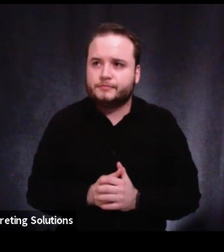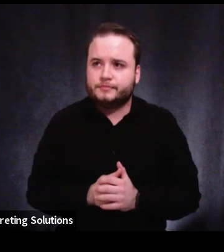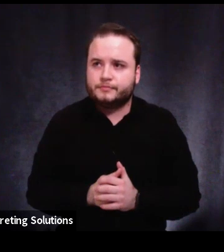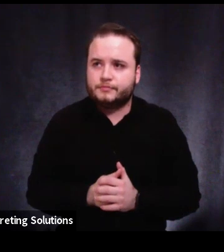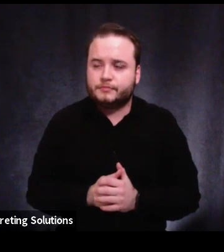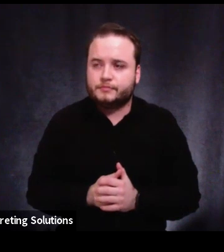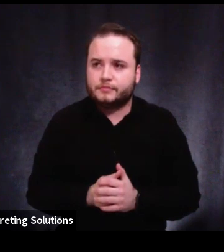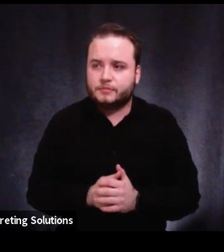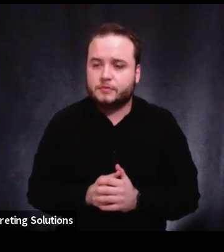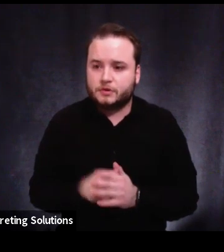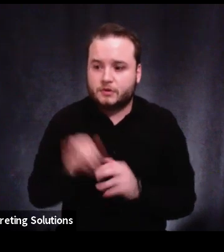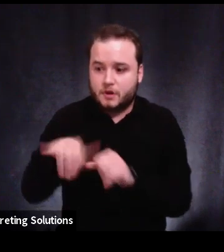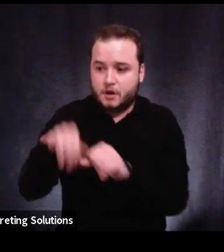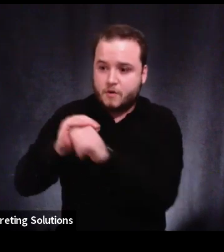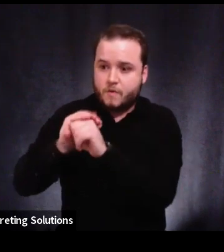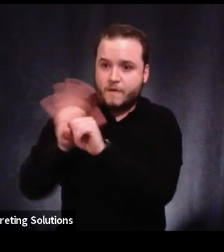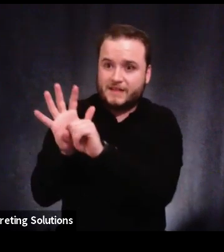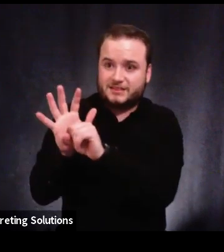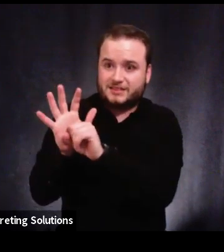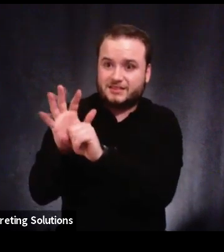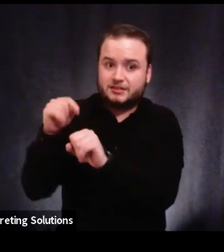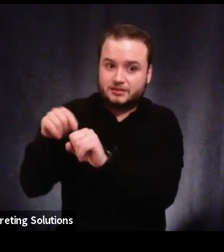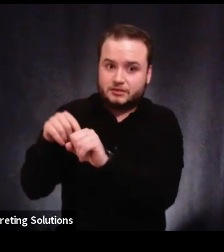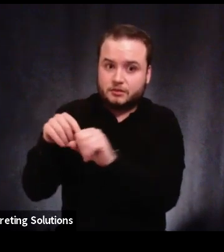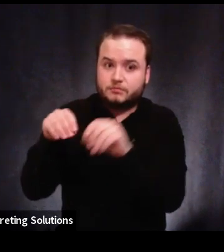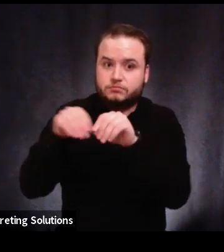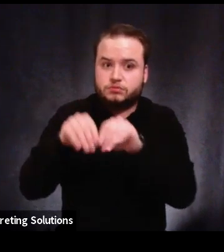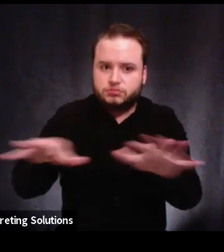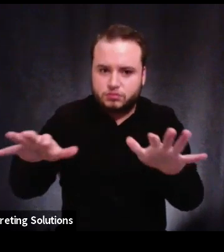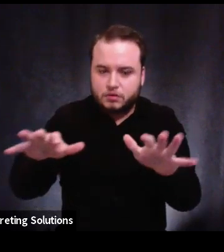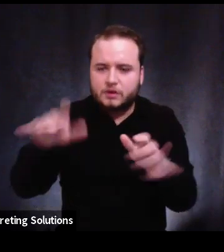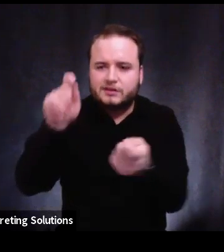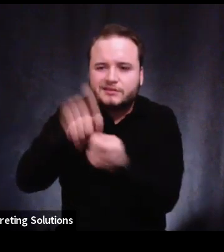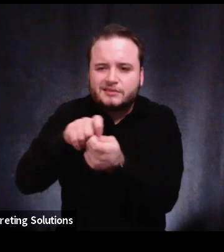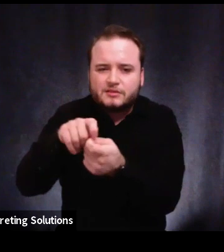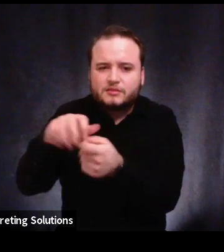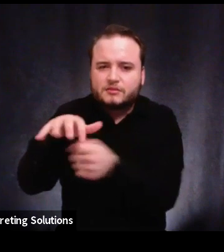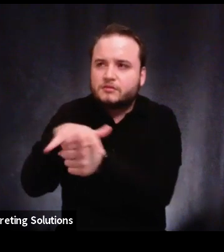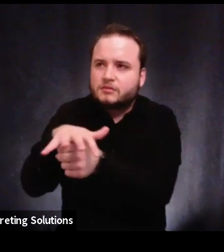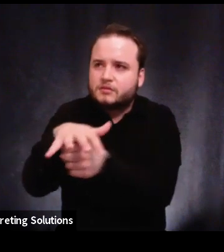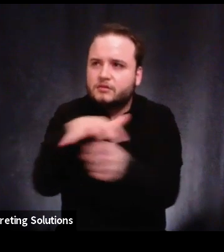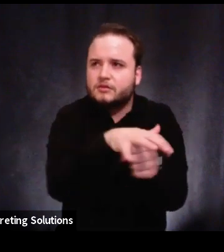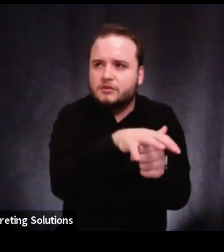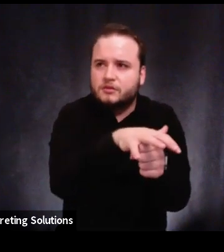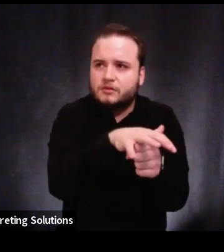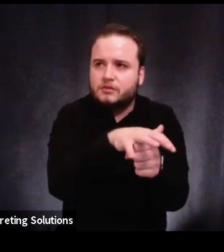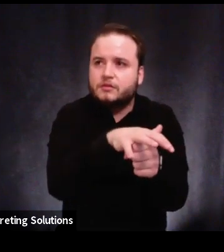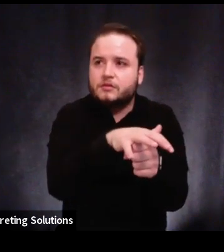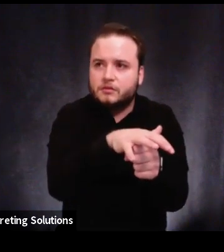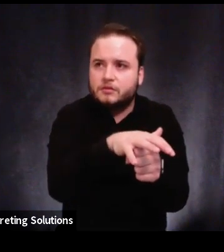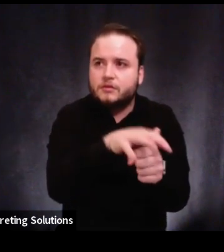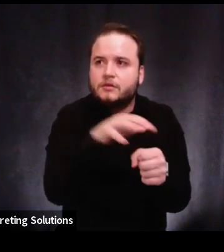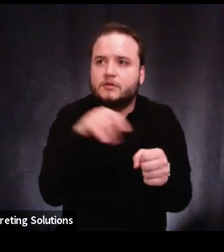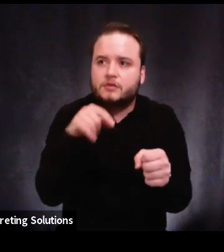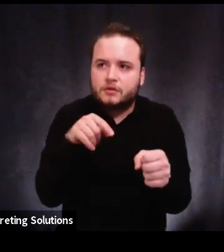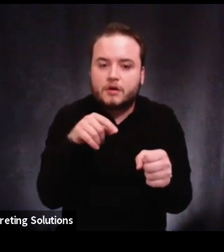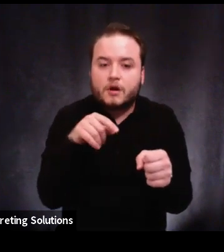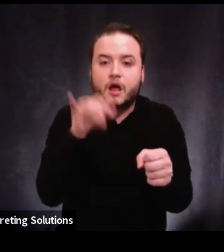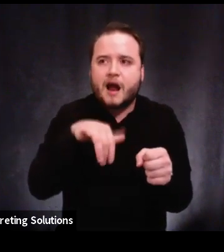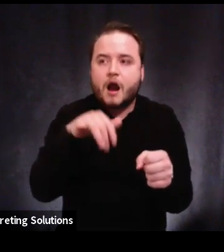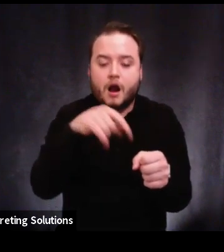the contact that individuals have. So in congregate settings, as we've seen in